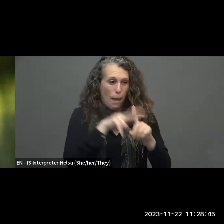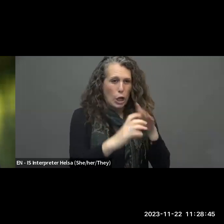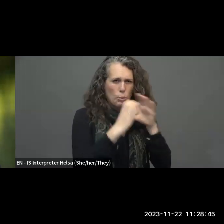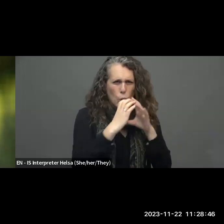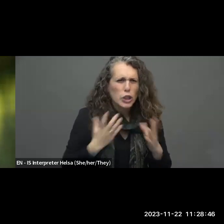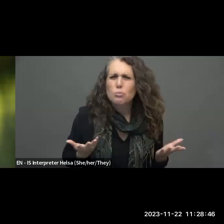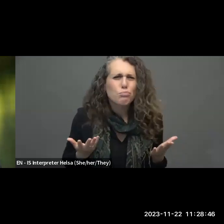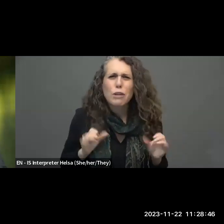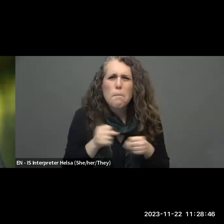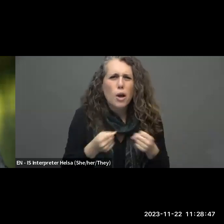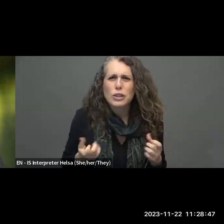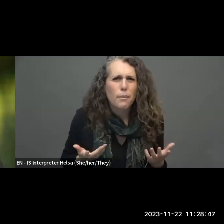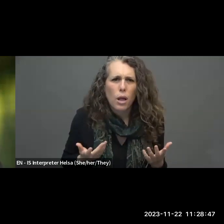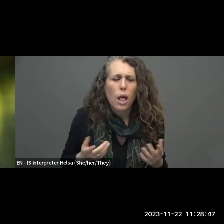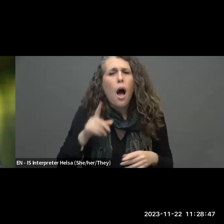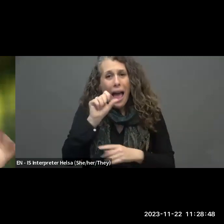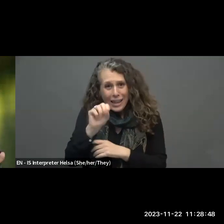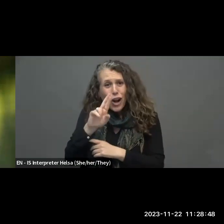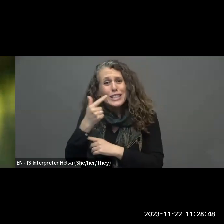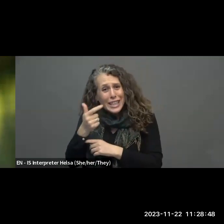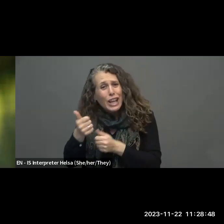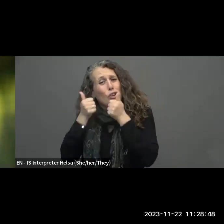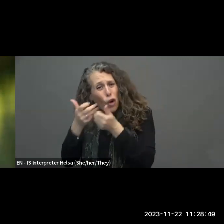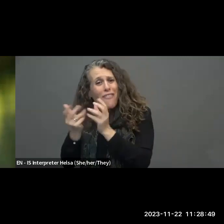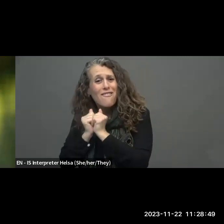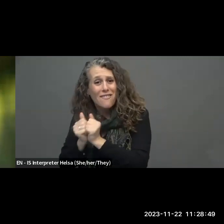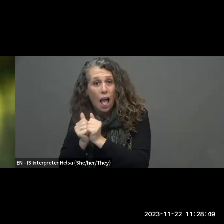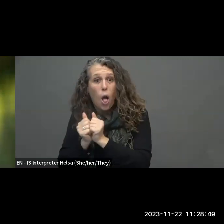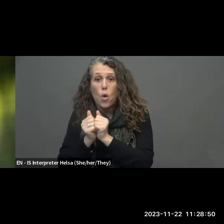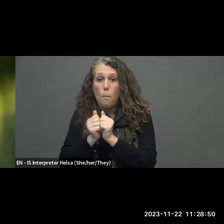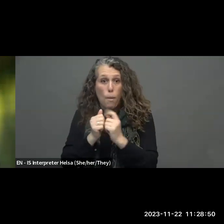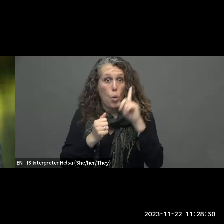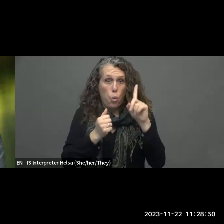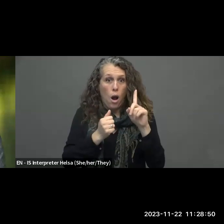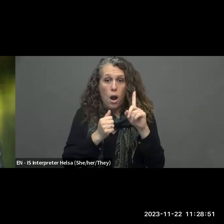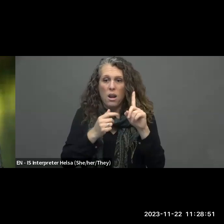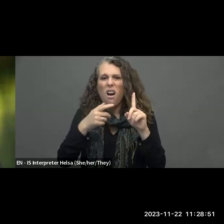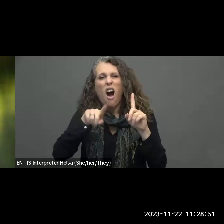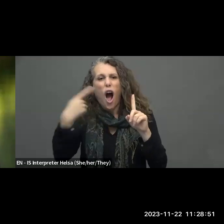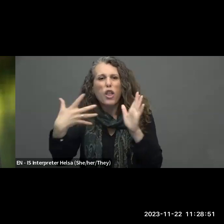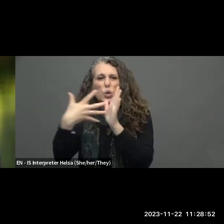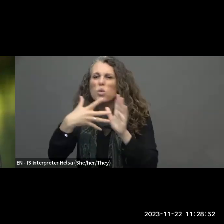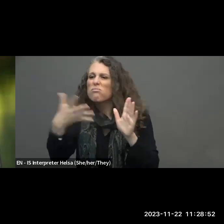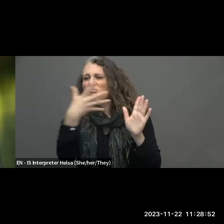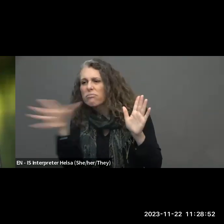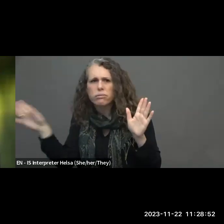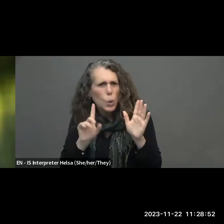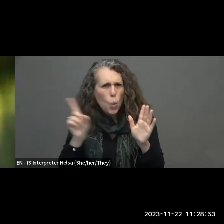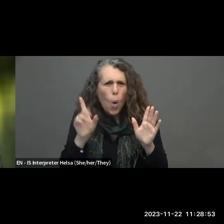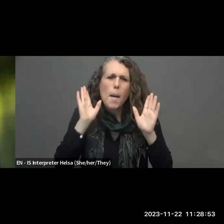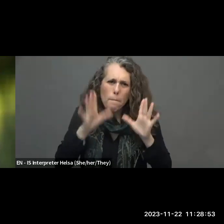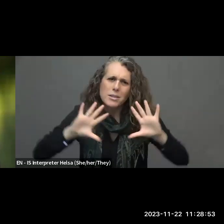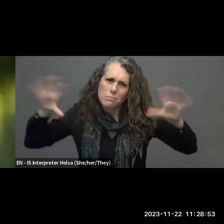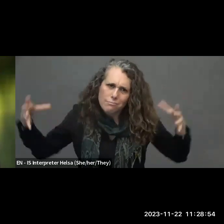think it's a useful tool, but not replacing everything. It's just one tool, right? Among other things we are planning to